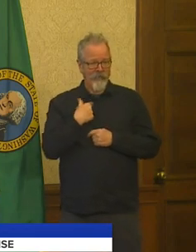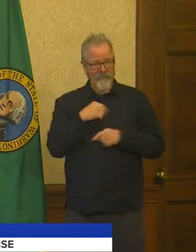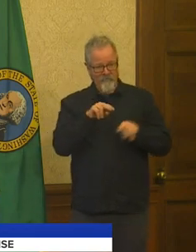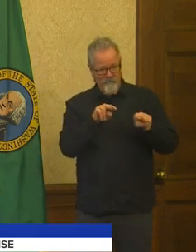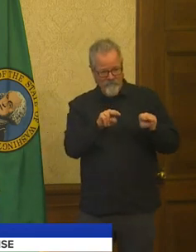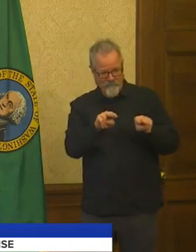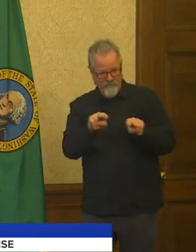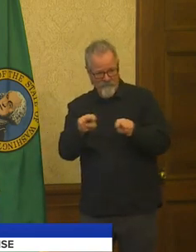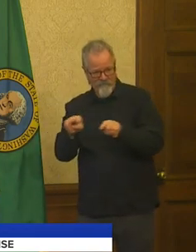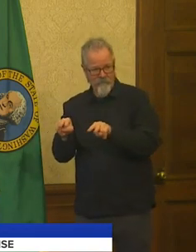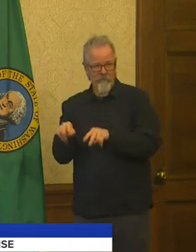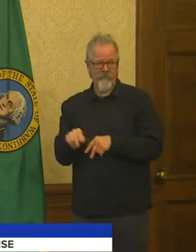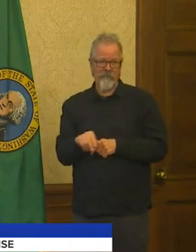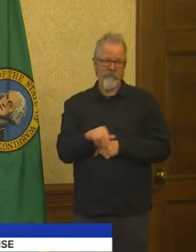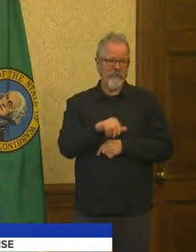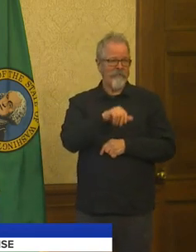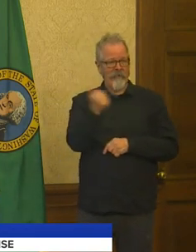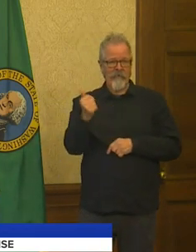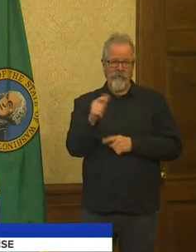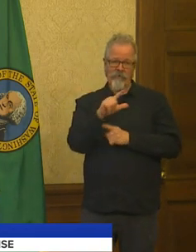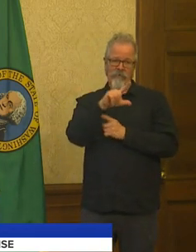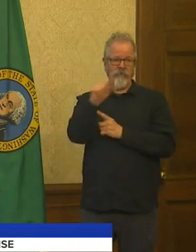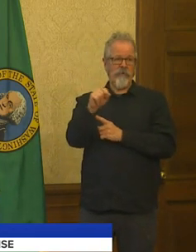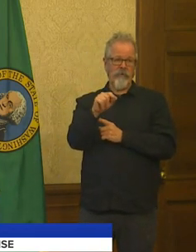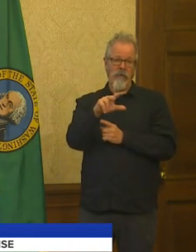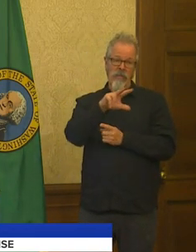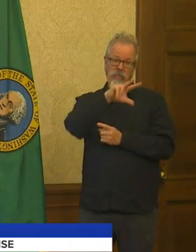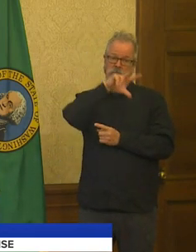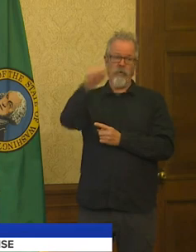one of them that you might find of interest. I'll put a graph up,